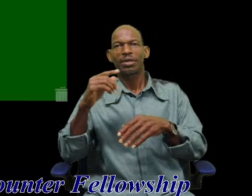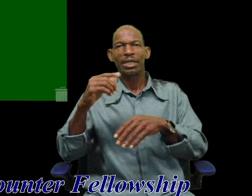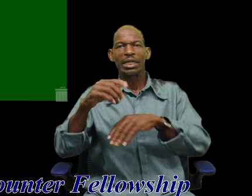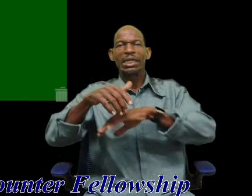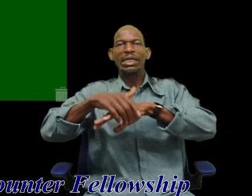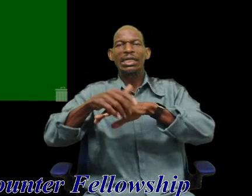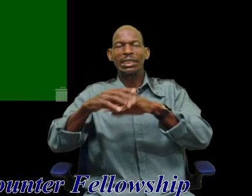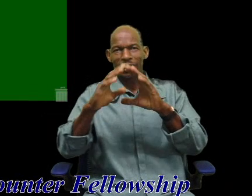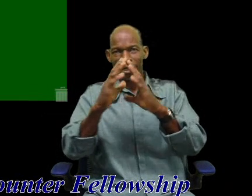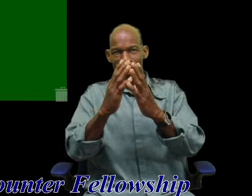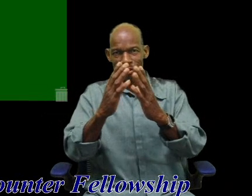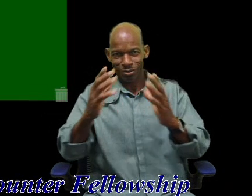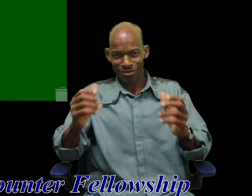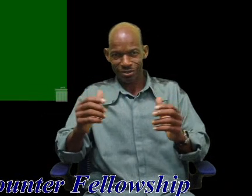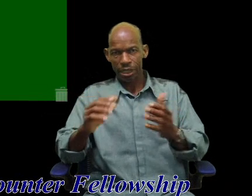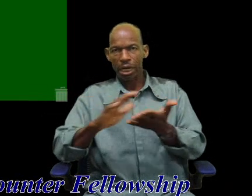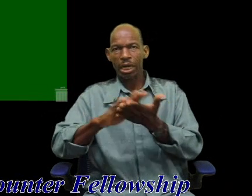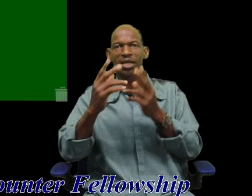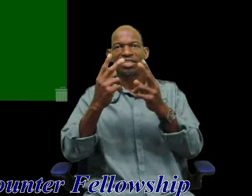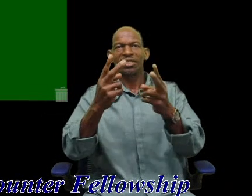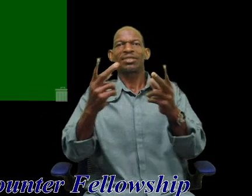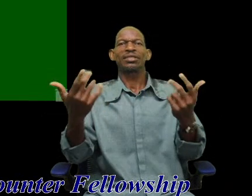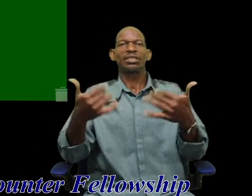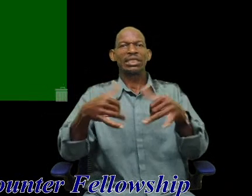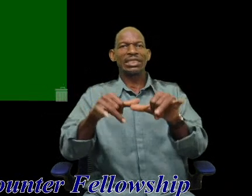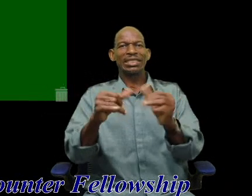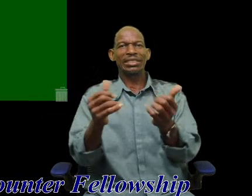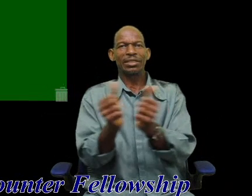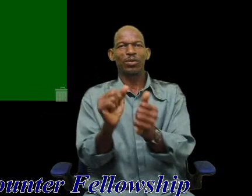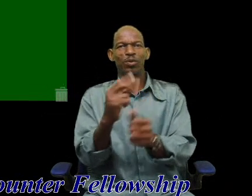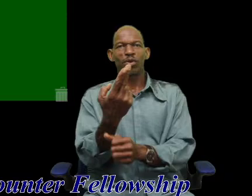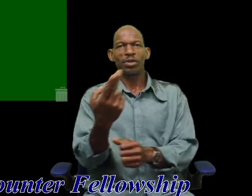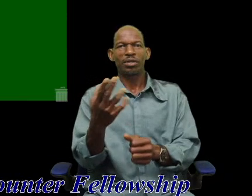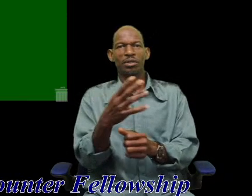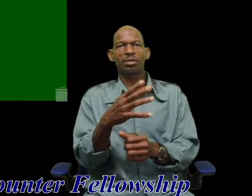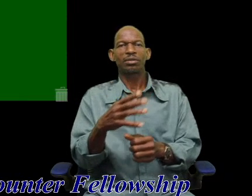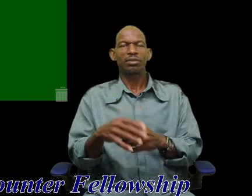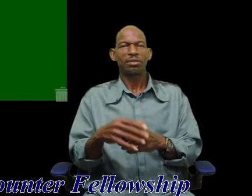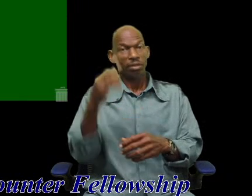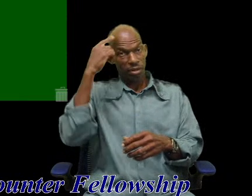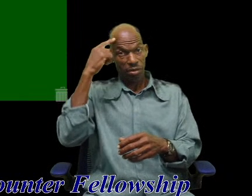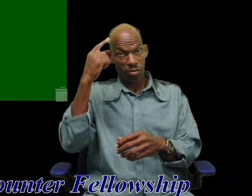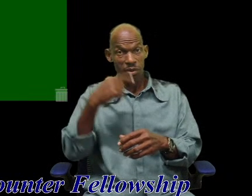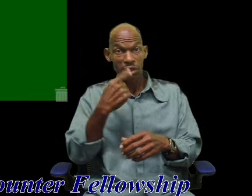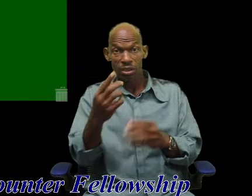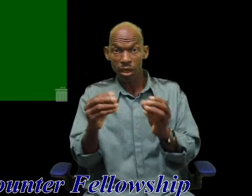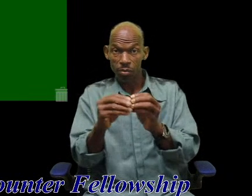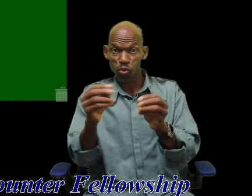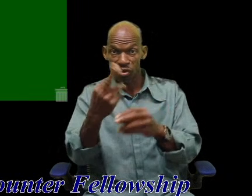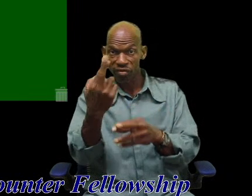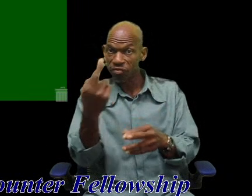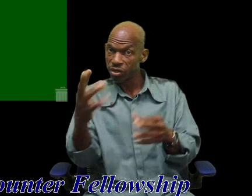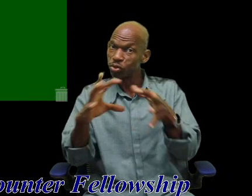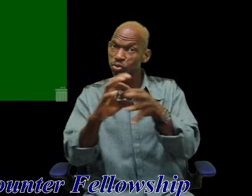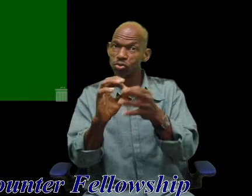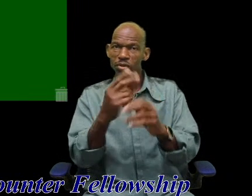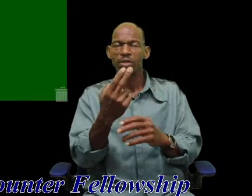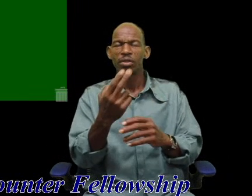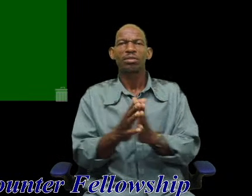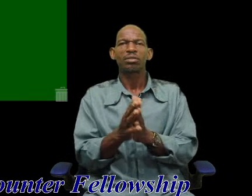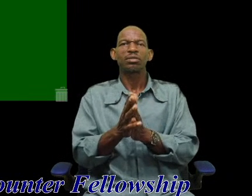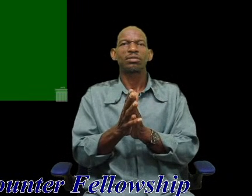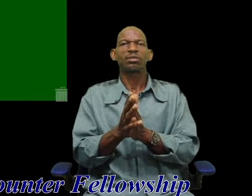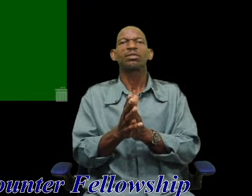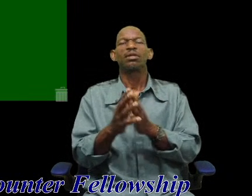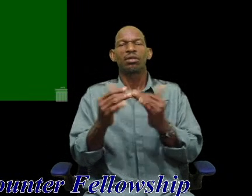on as we start our English level 2 for the deaf. Our class every